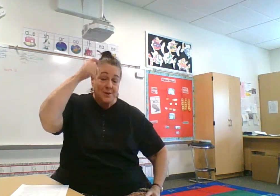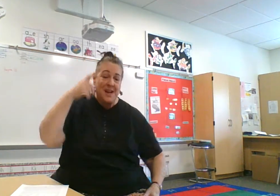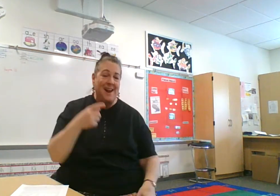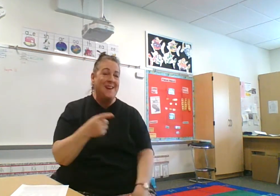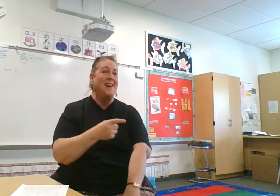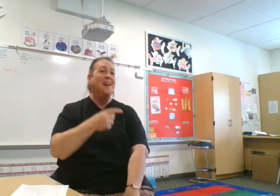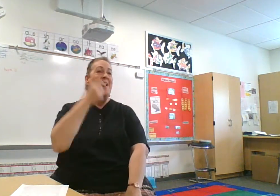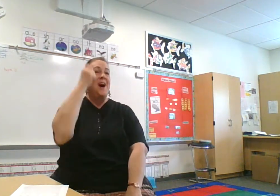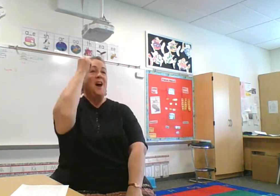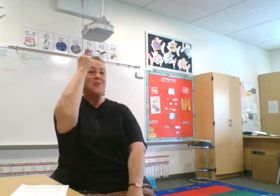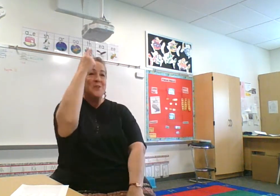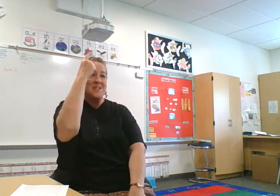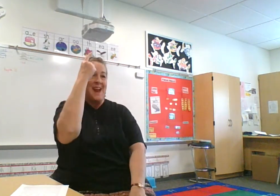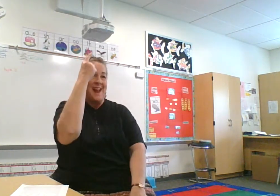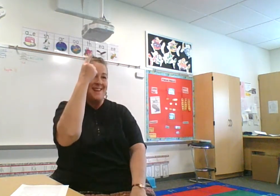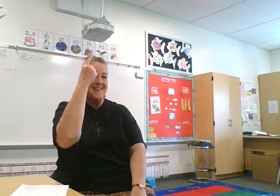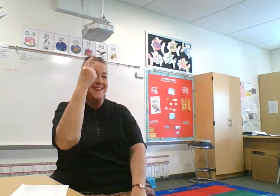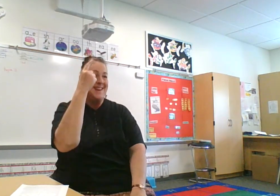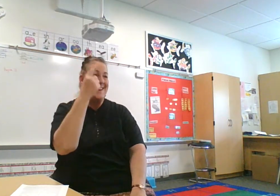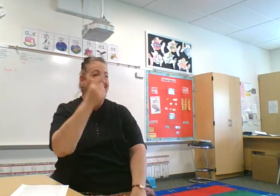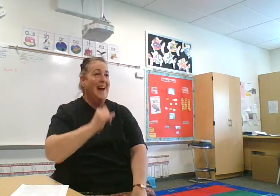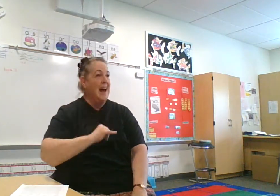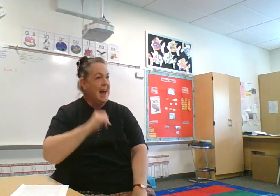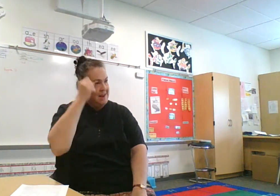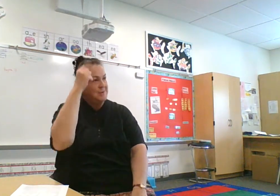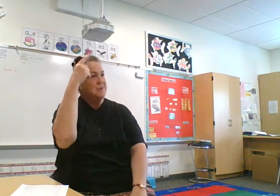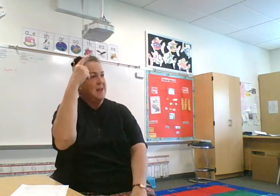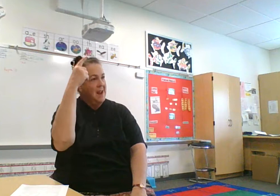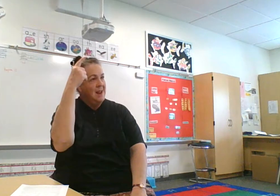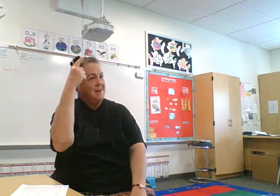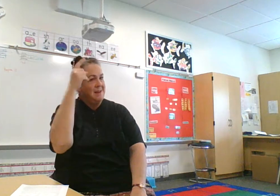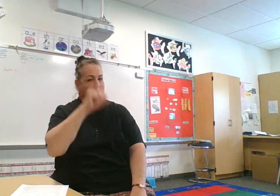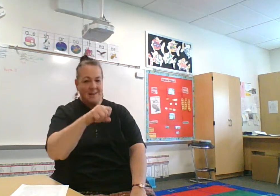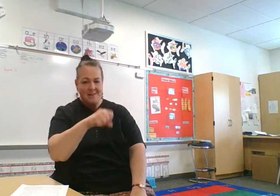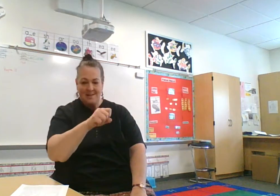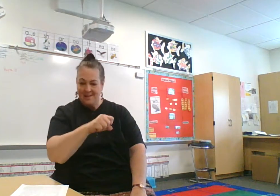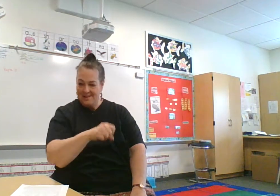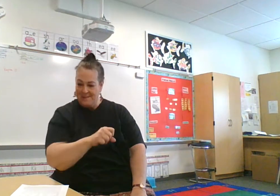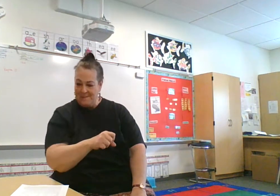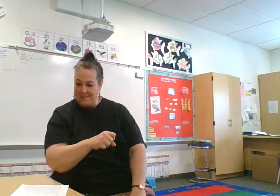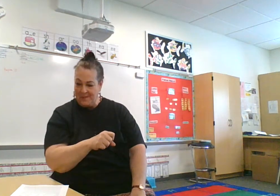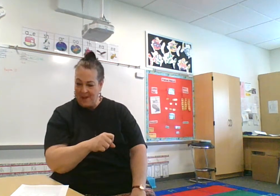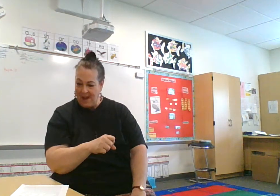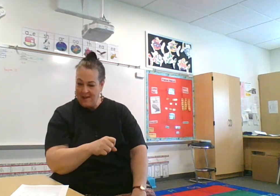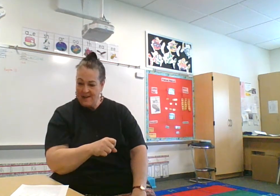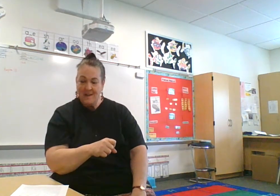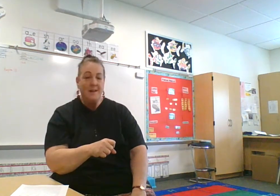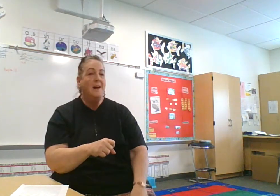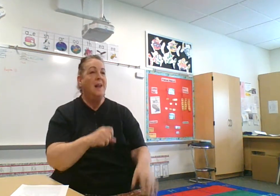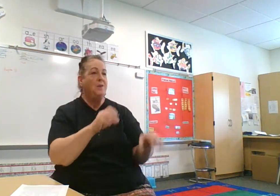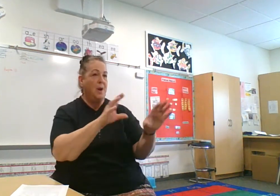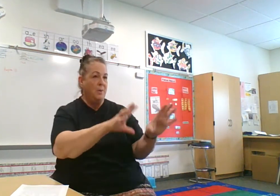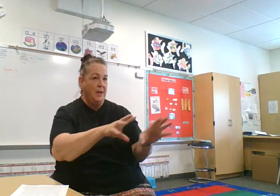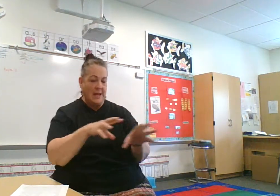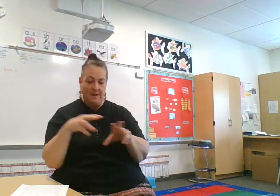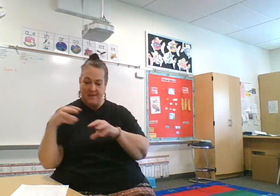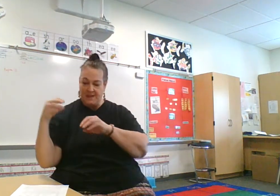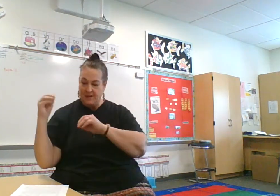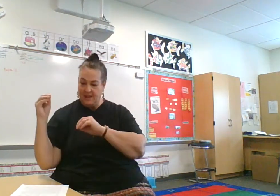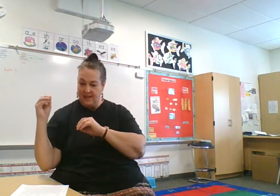understand? Understand. I understand, yes. Okay. And you know leave, that's on the list